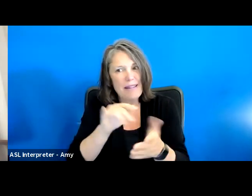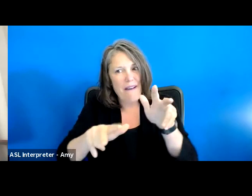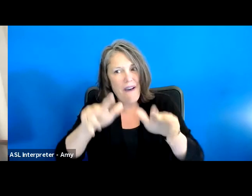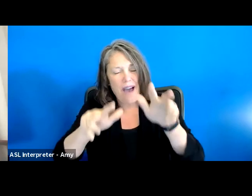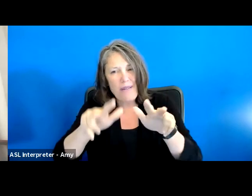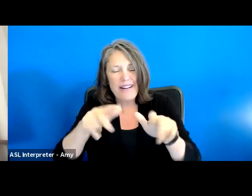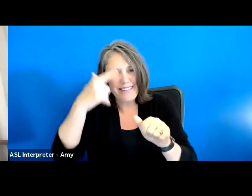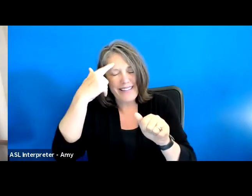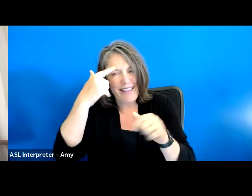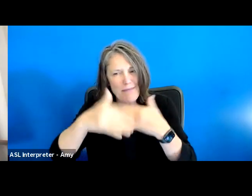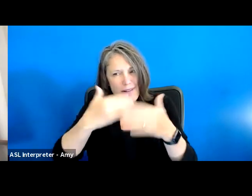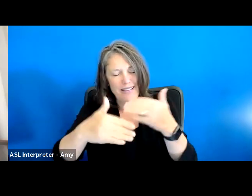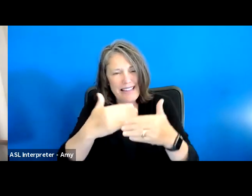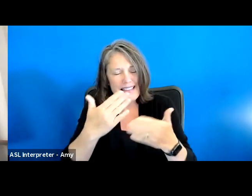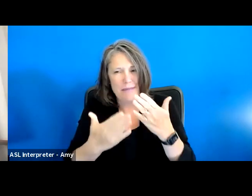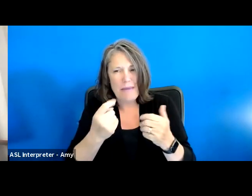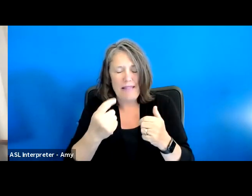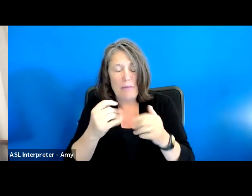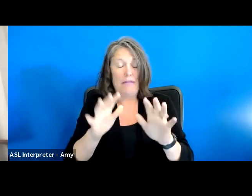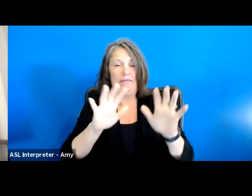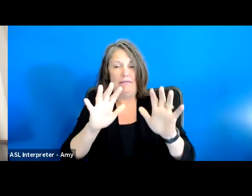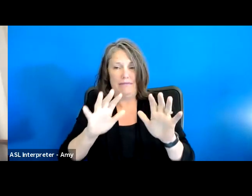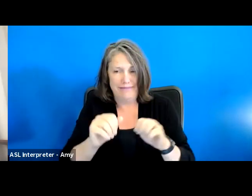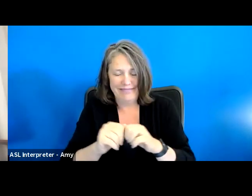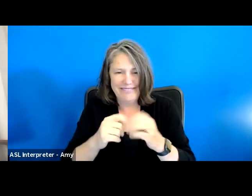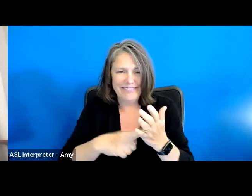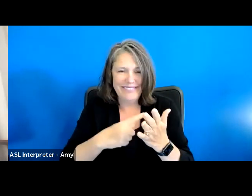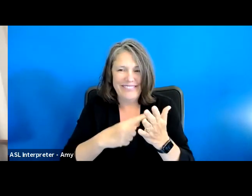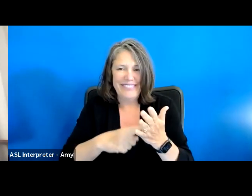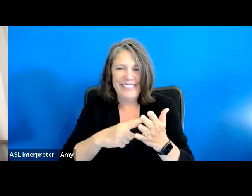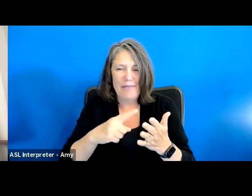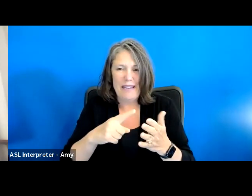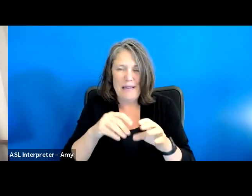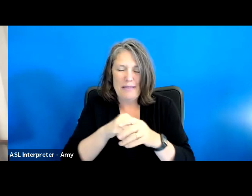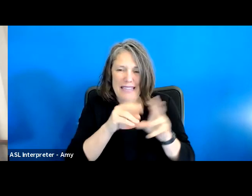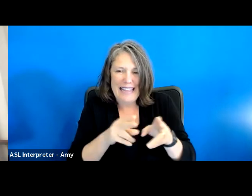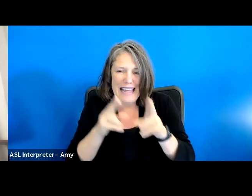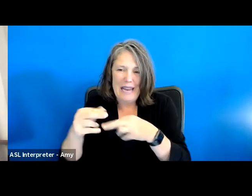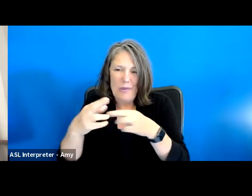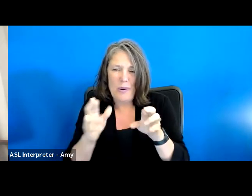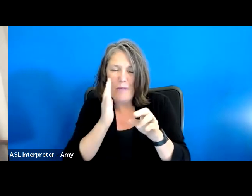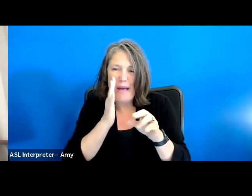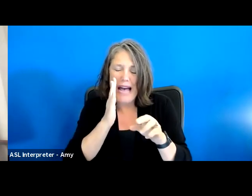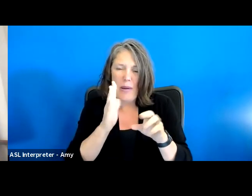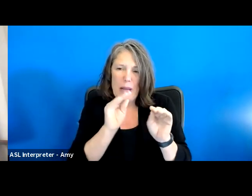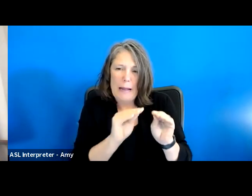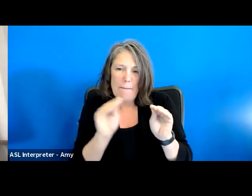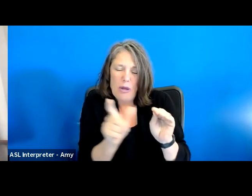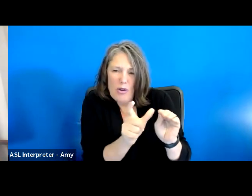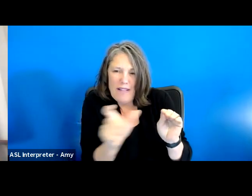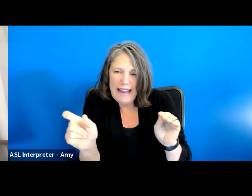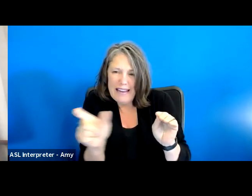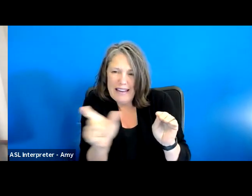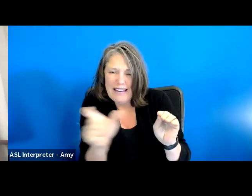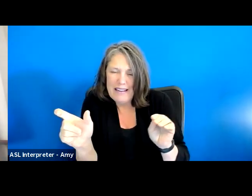thought process. It might be a little jolted. Sometimes in the editing room, I will move a later